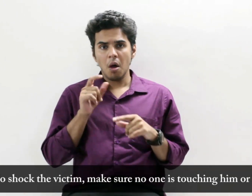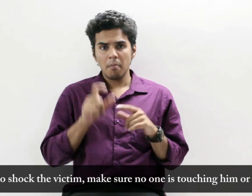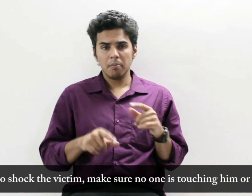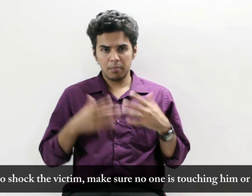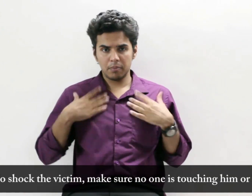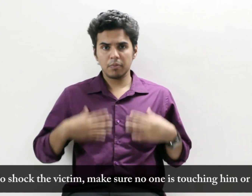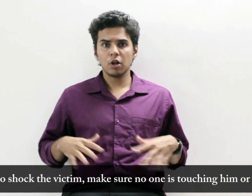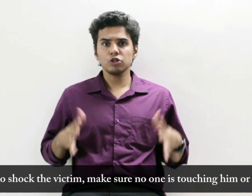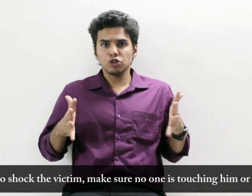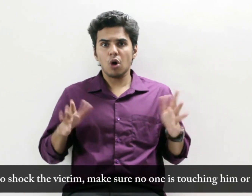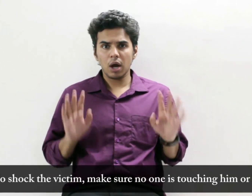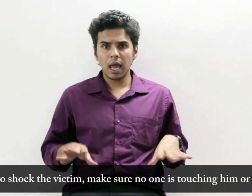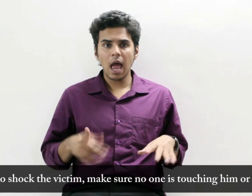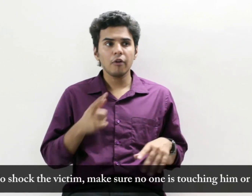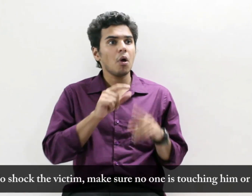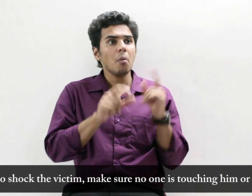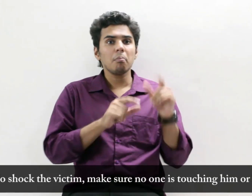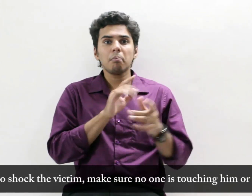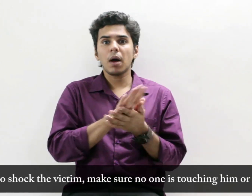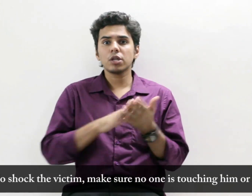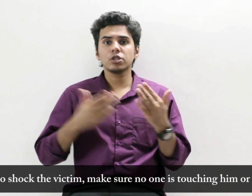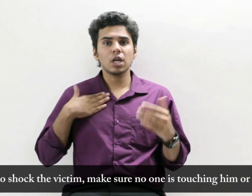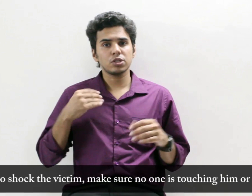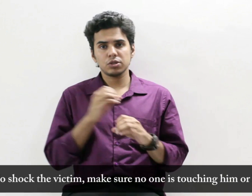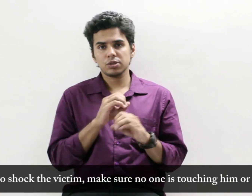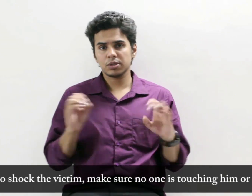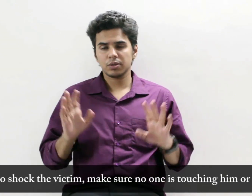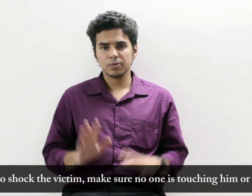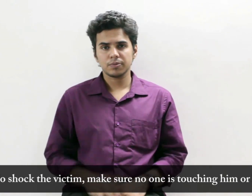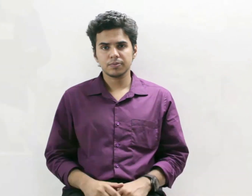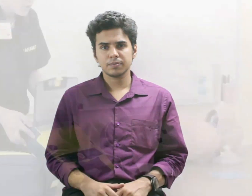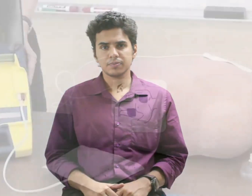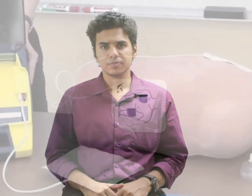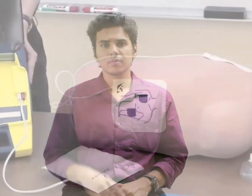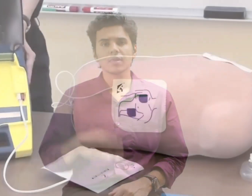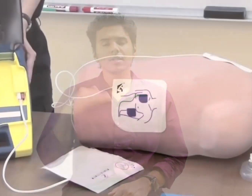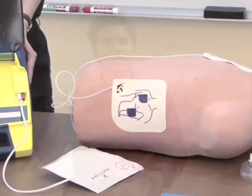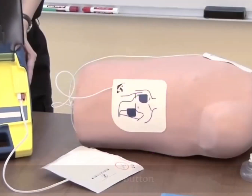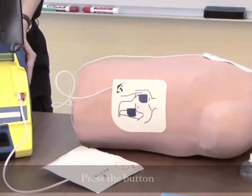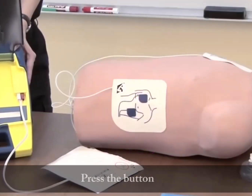If you do shock the victim, make sure no one is touching him or her.